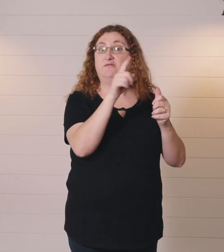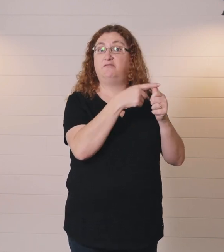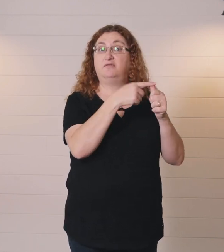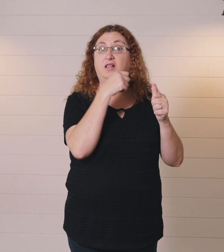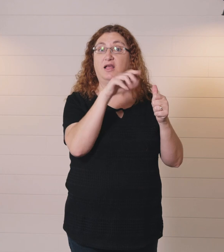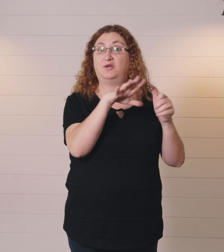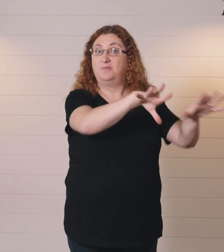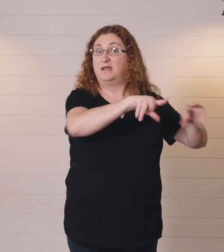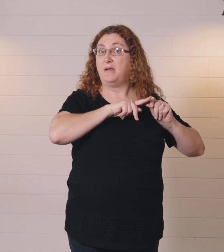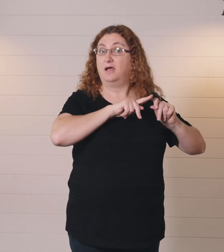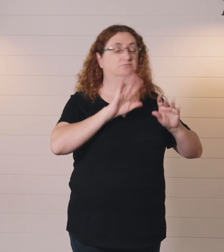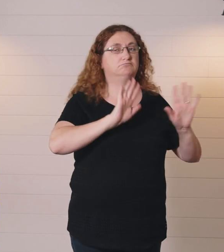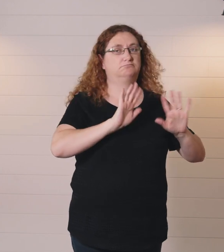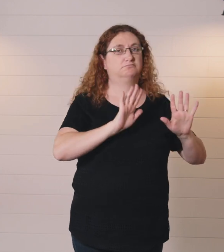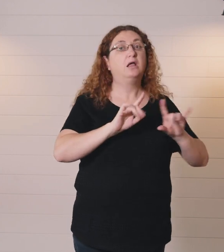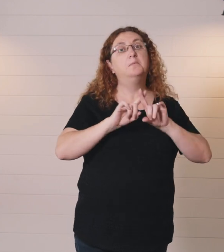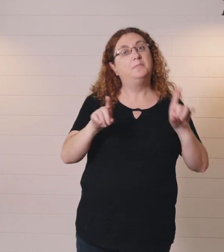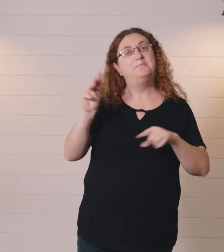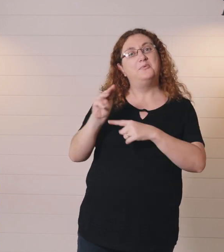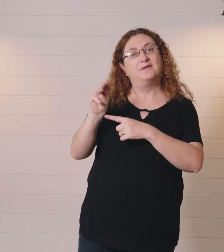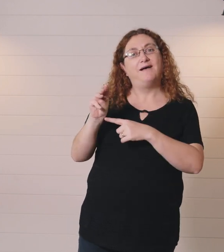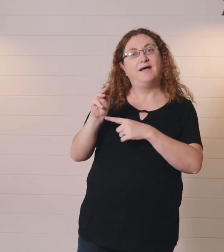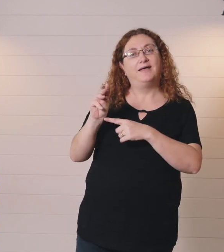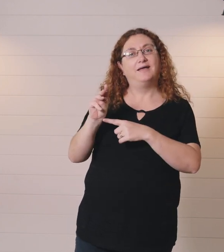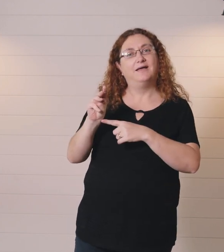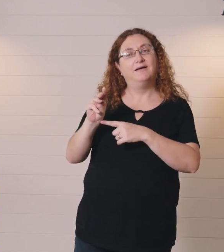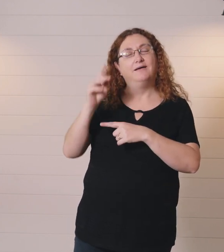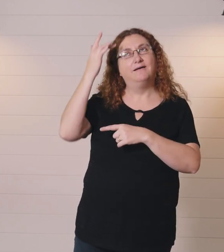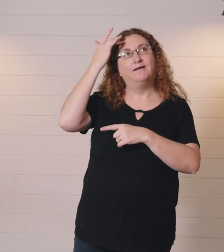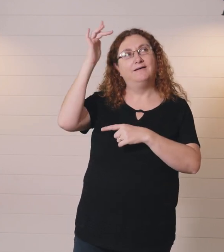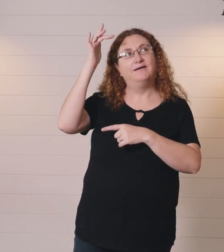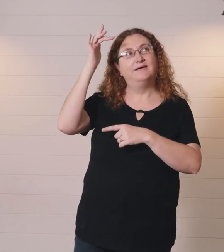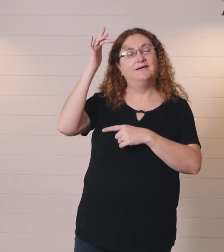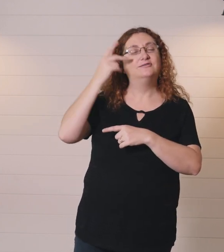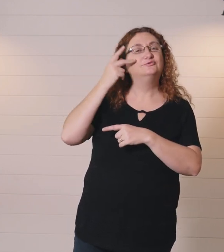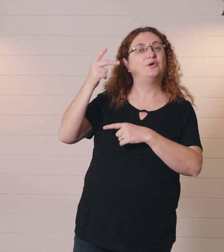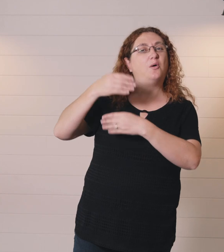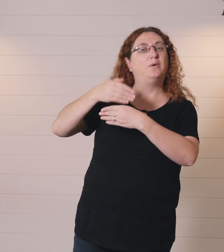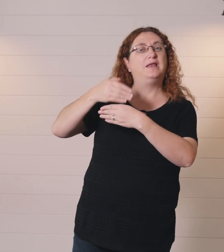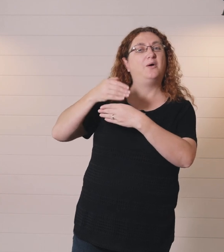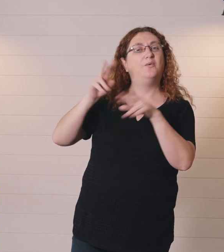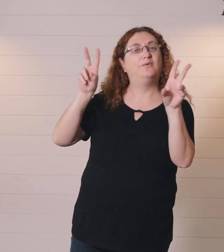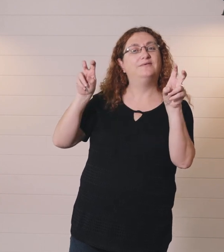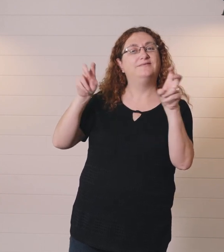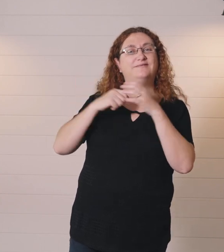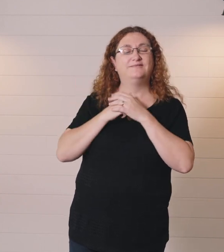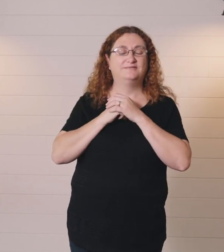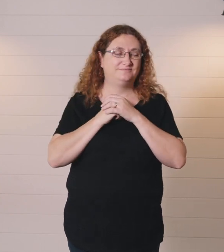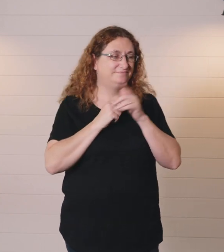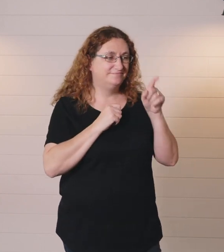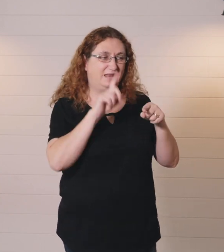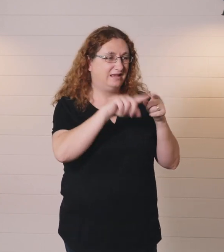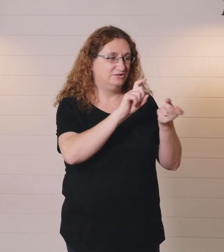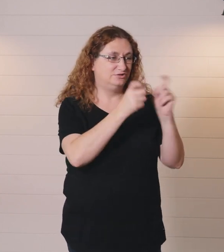revoked. But Mordecai, in his wisdom, saw an open window. While Haman's edict could not